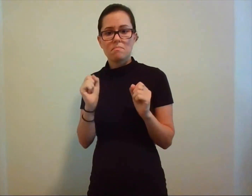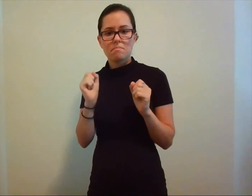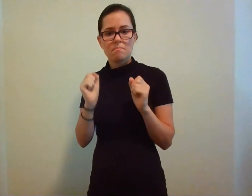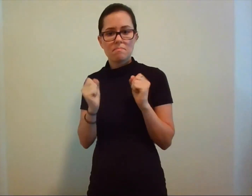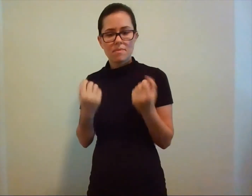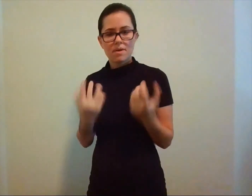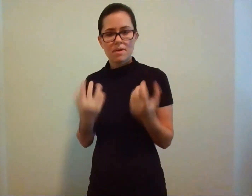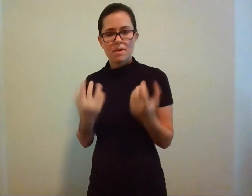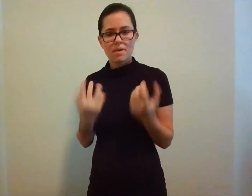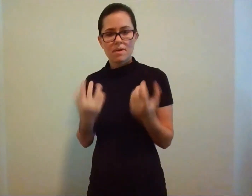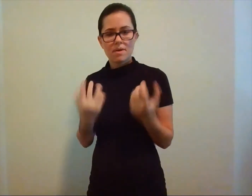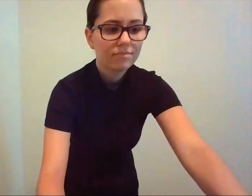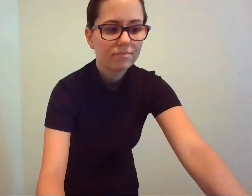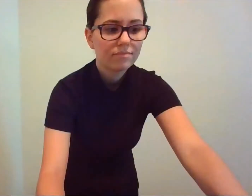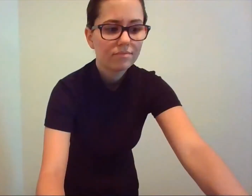people watch.